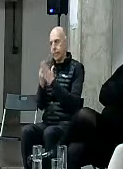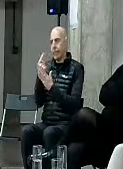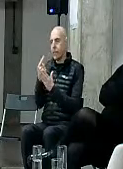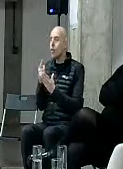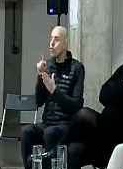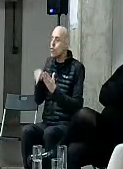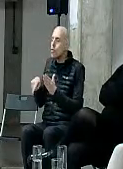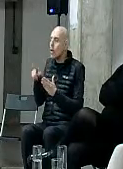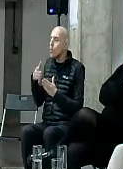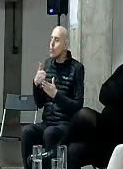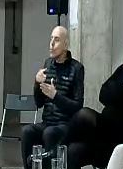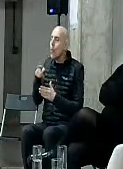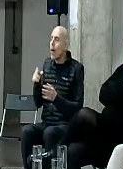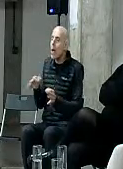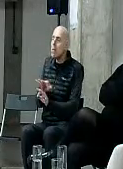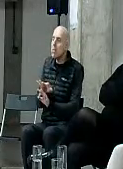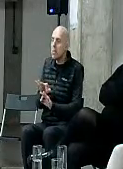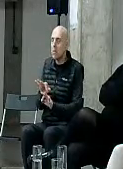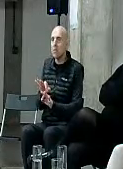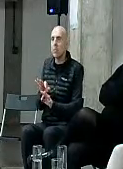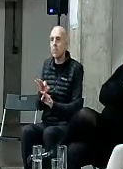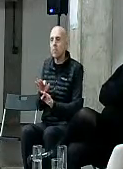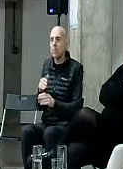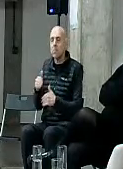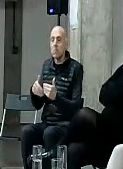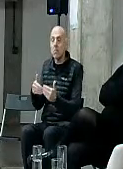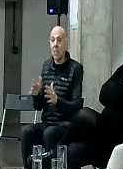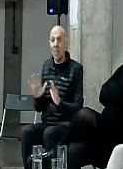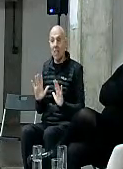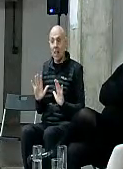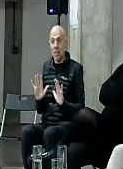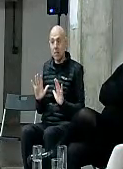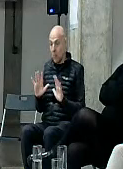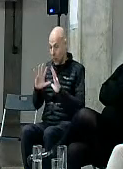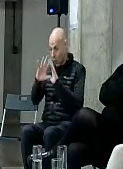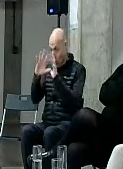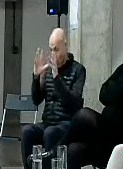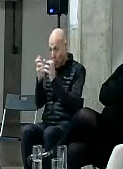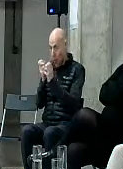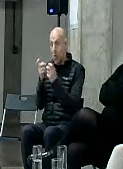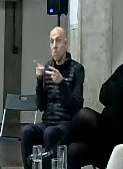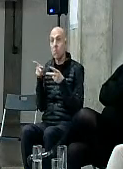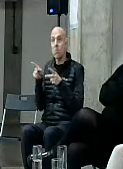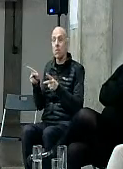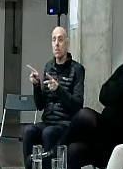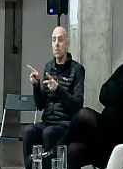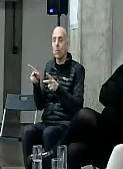just going to be doing this instead. And just the whole system is